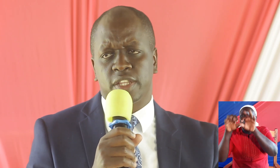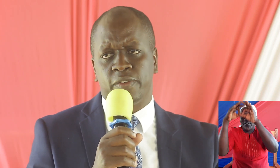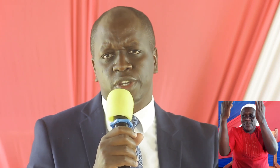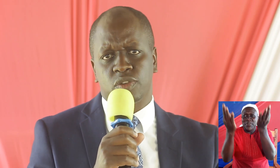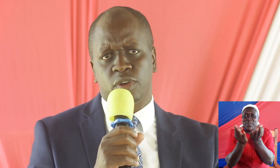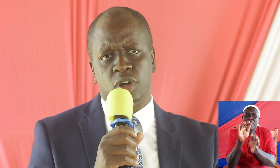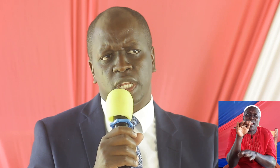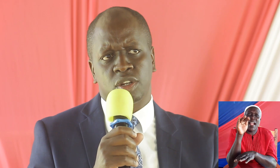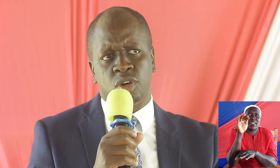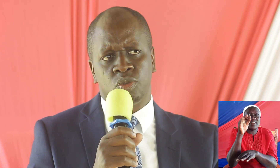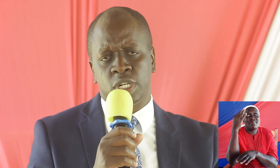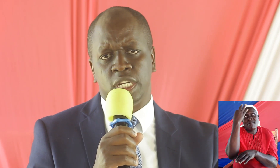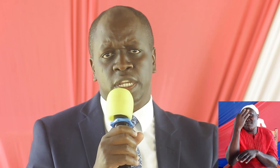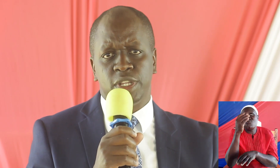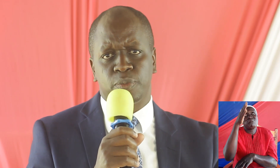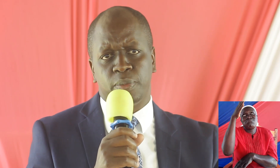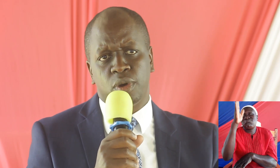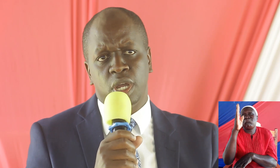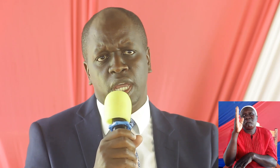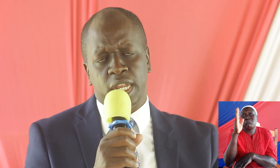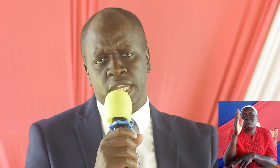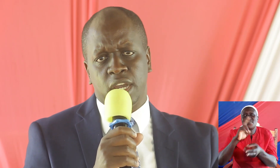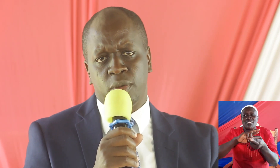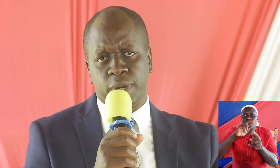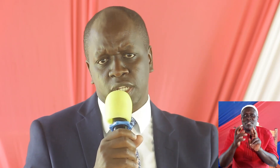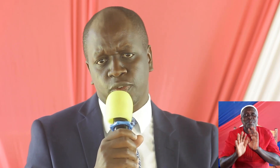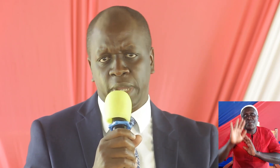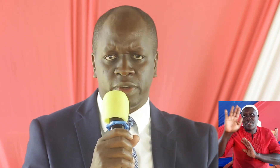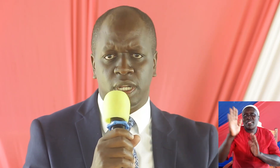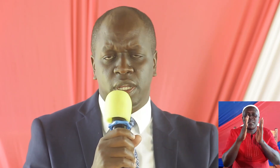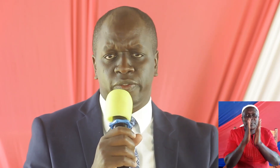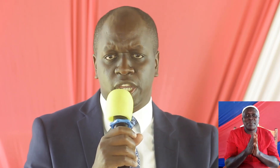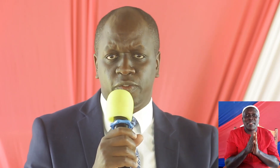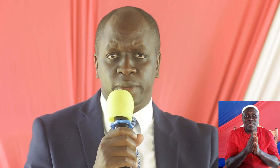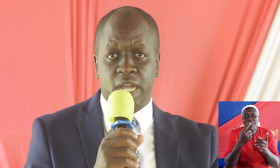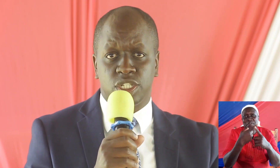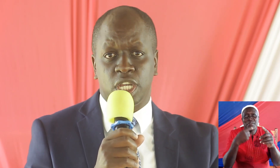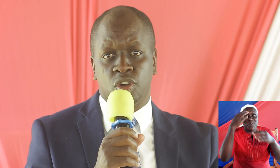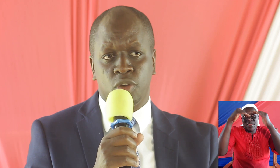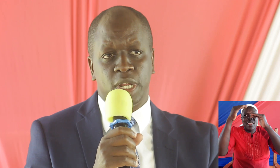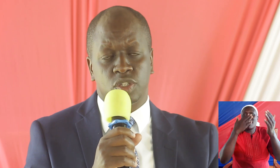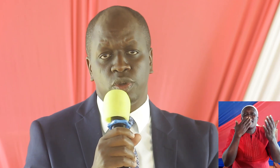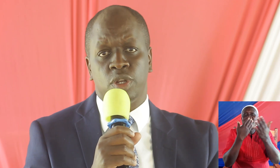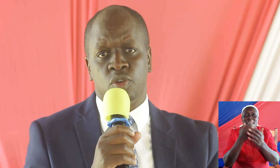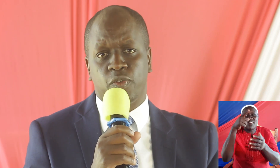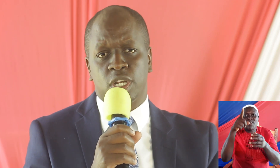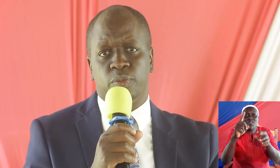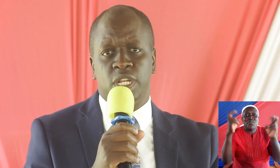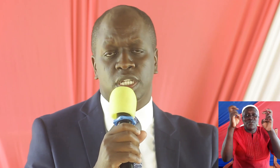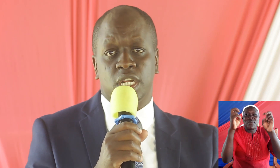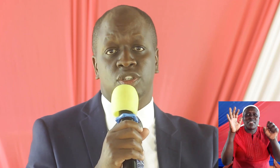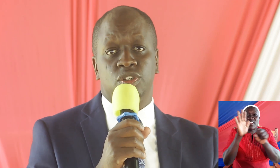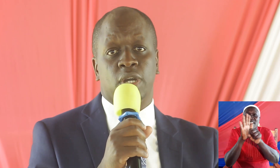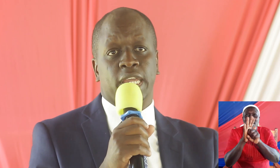we seek the face of God, that God will redeem his people and hear our prayers from heaven. Thank you very much, and God bless you. We look forward